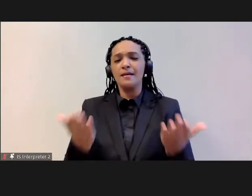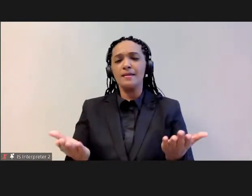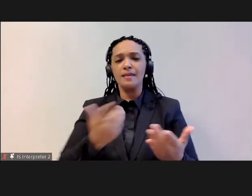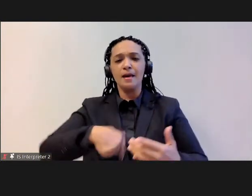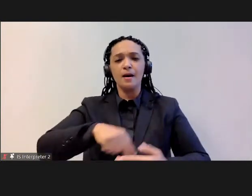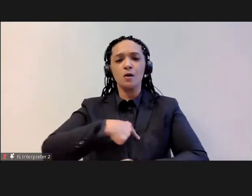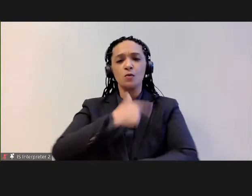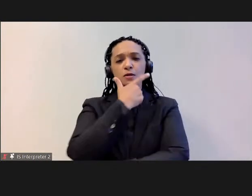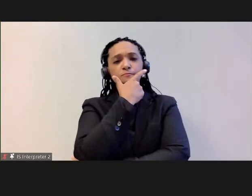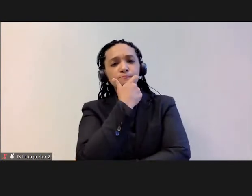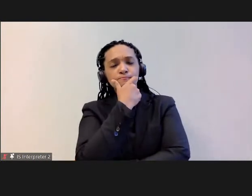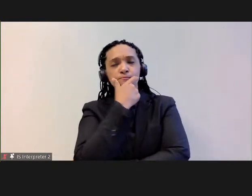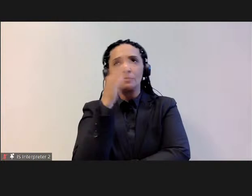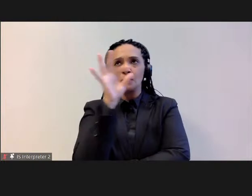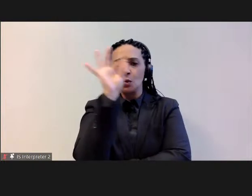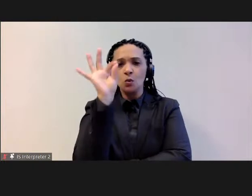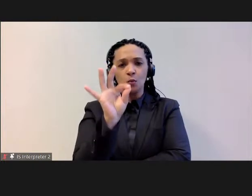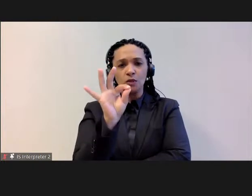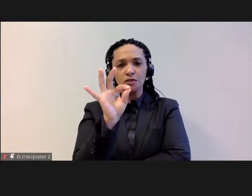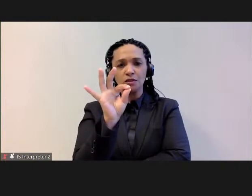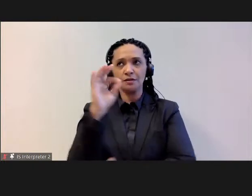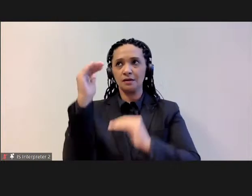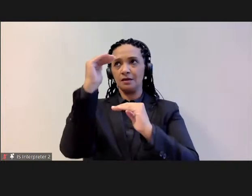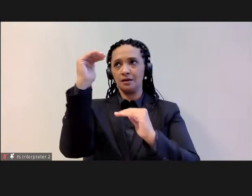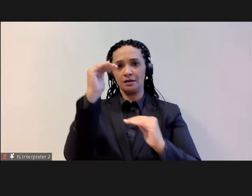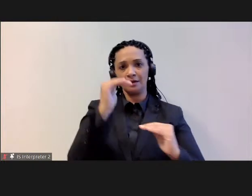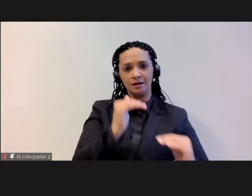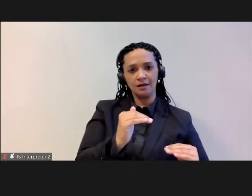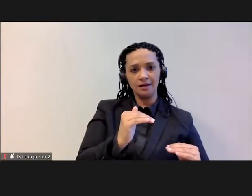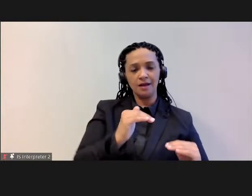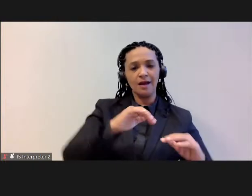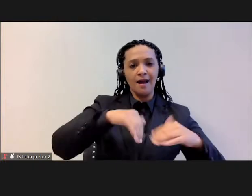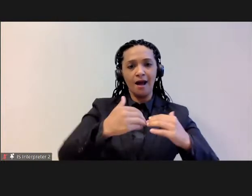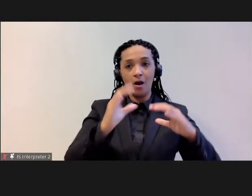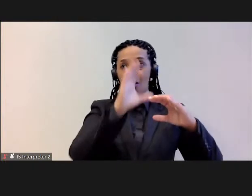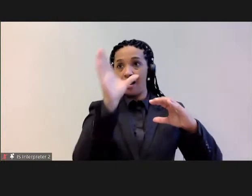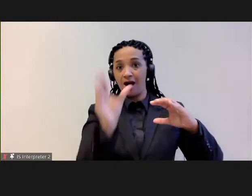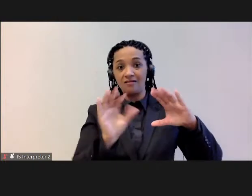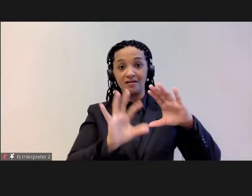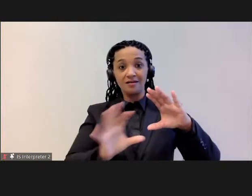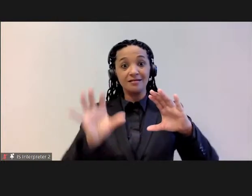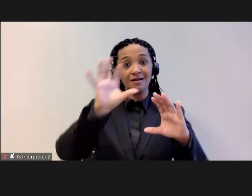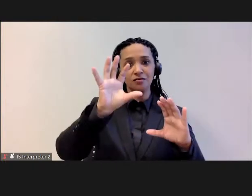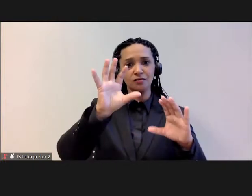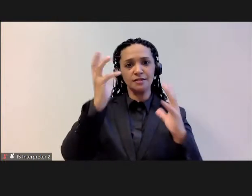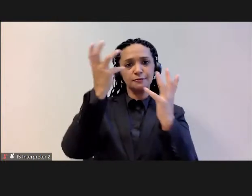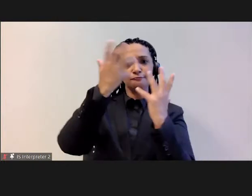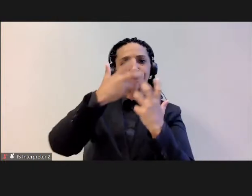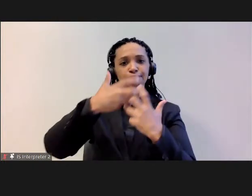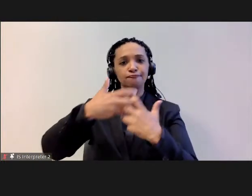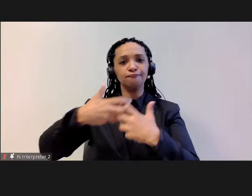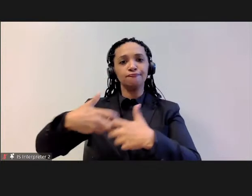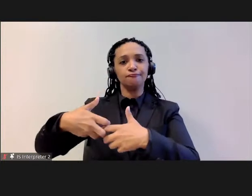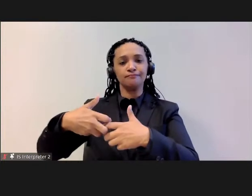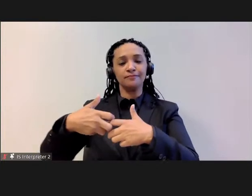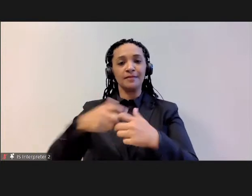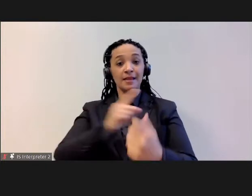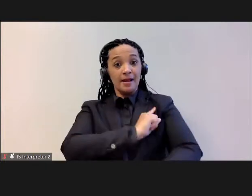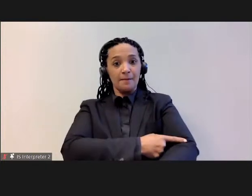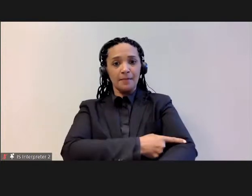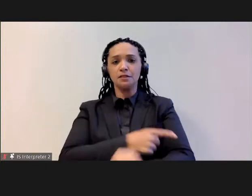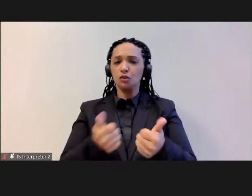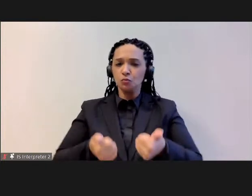we harmonize data capacities across Africa to be able to generate data